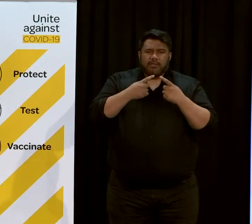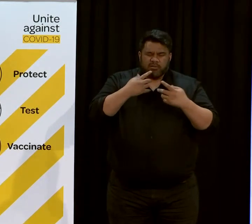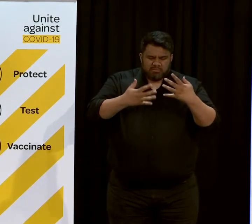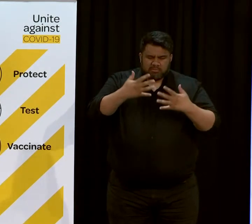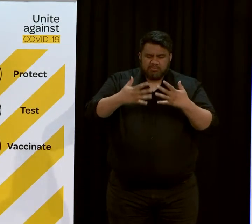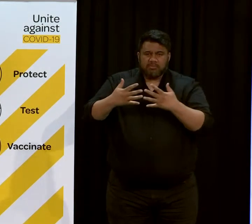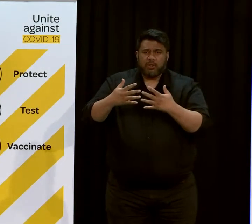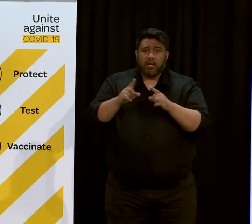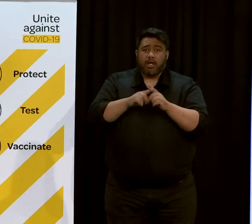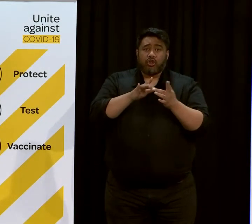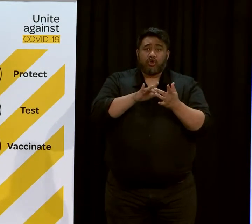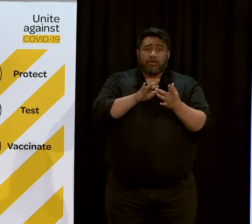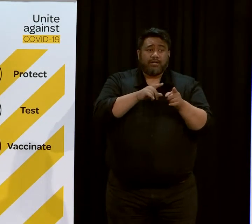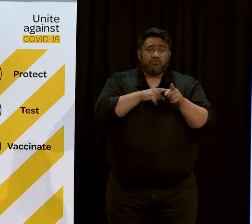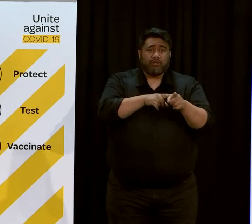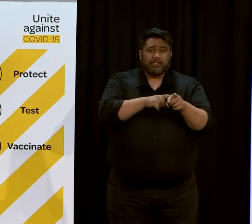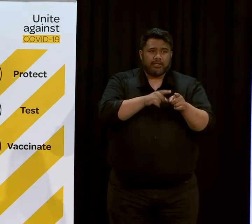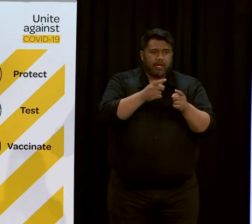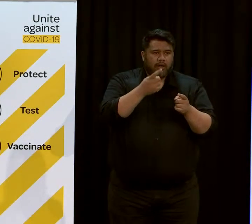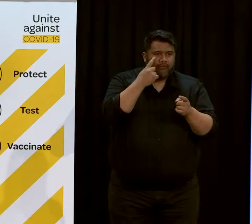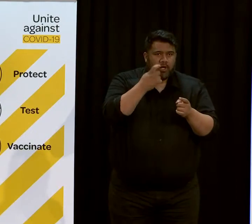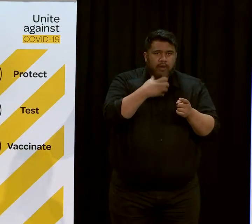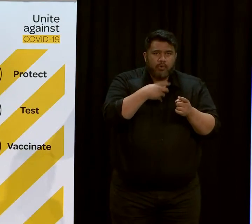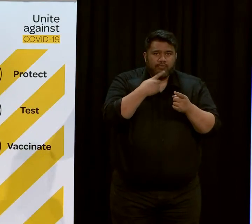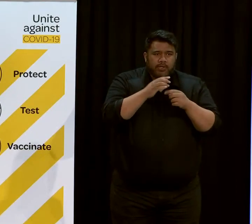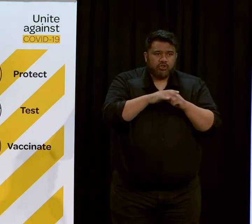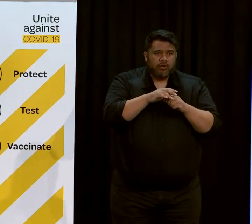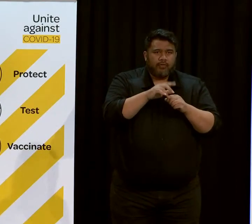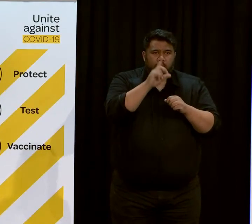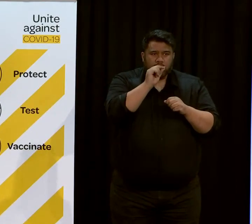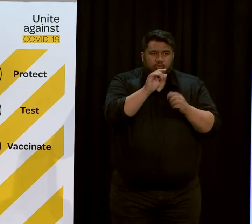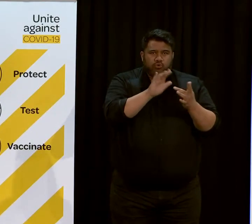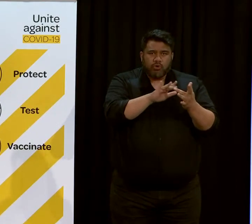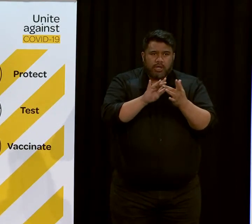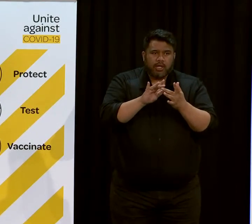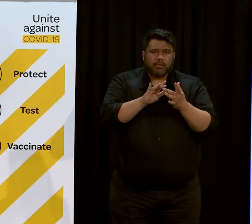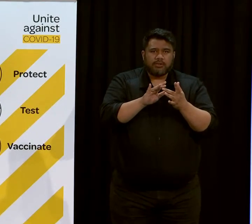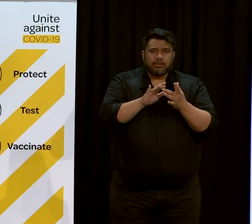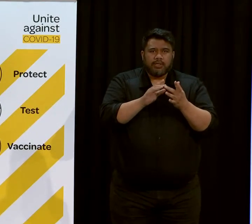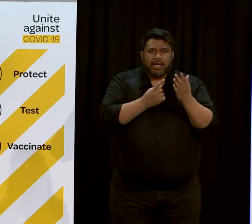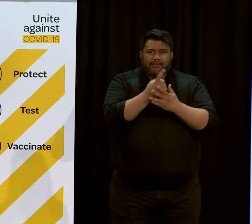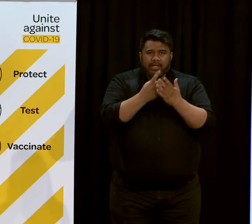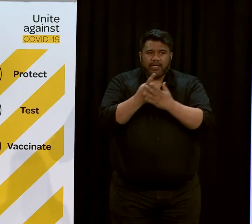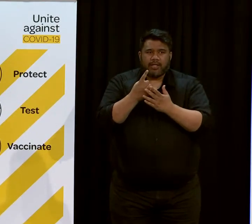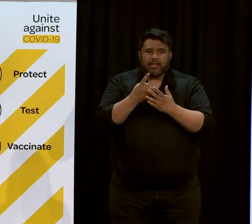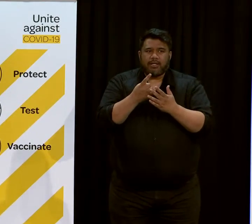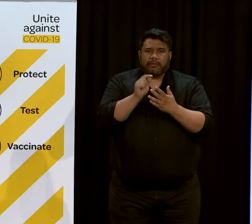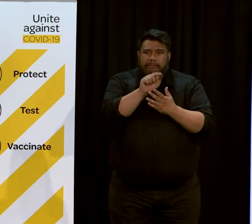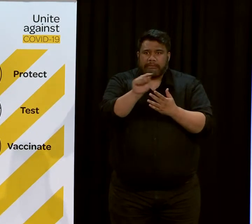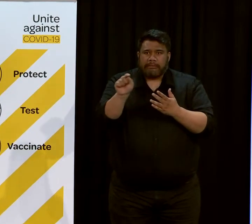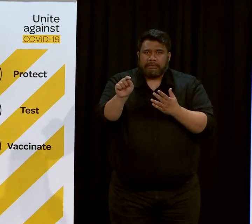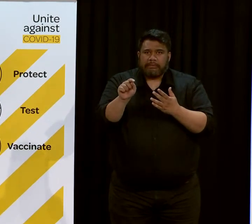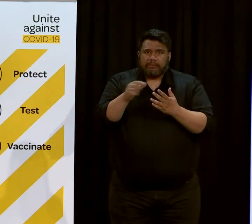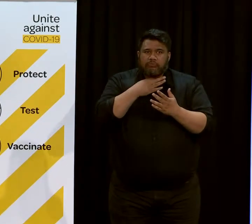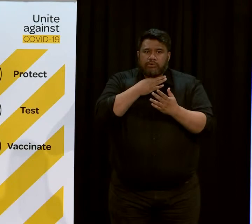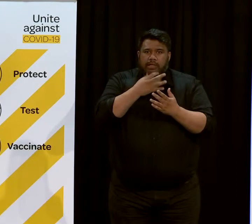contact tracing, they're getting exposure events and locations of interest and possible contacts, and are identifying that there are